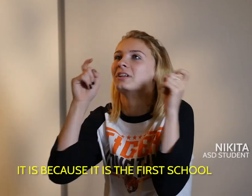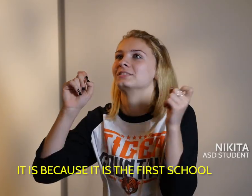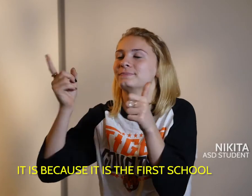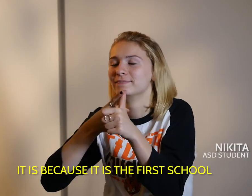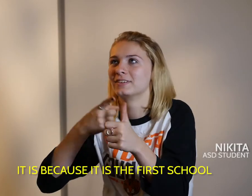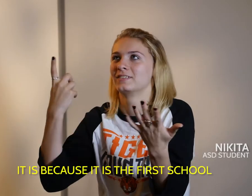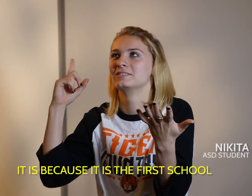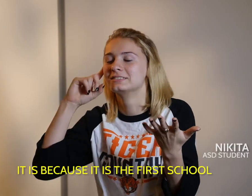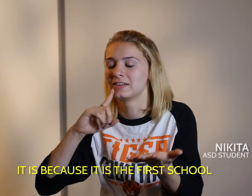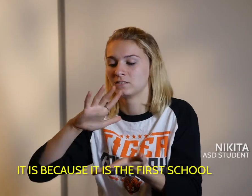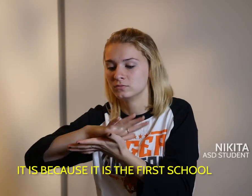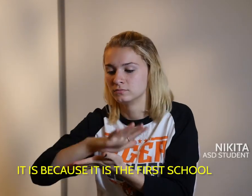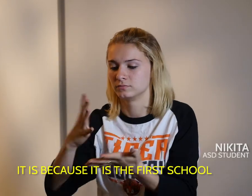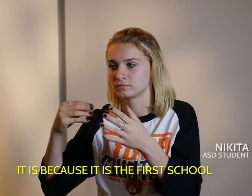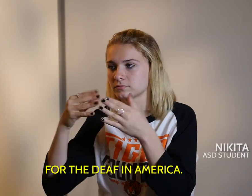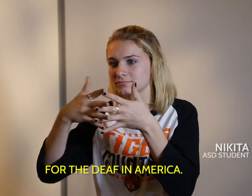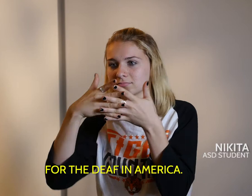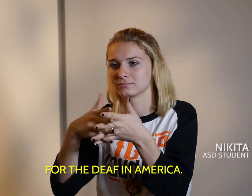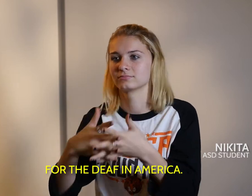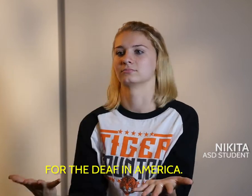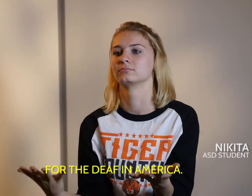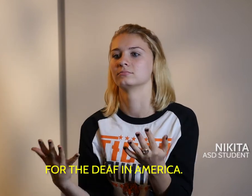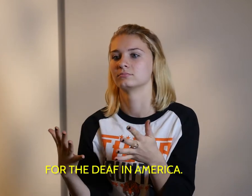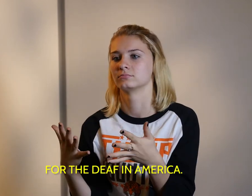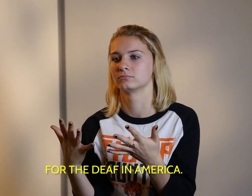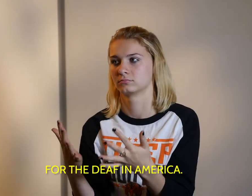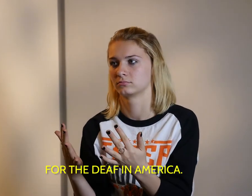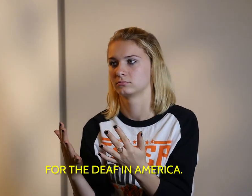It is because it's the first school for the deaf in America.